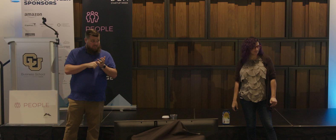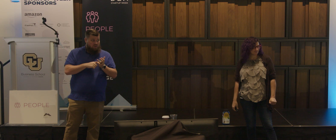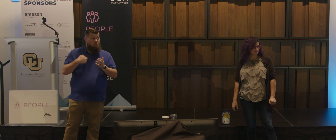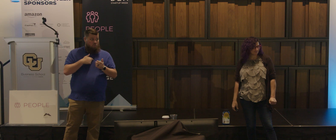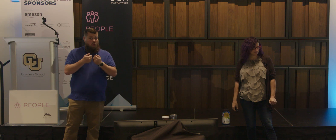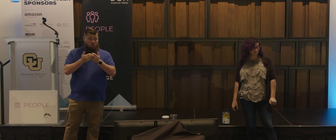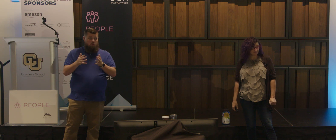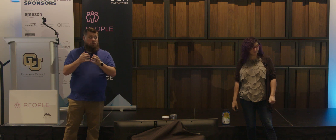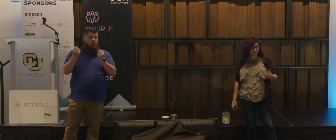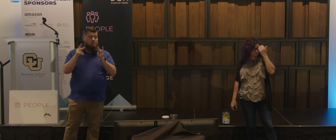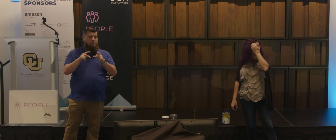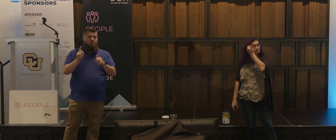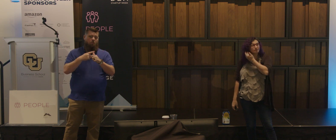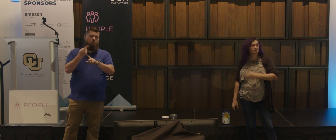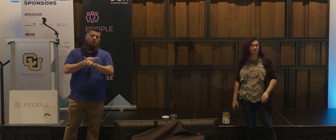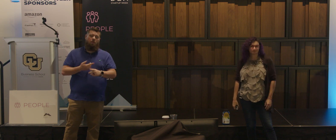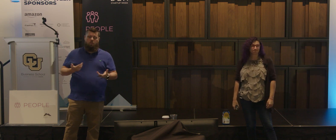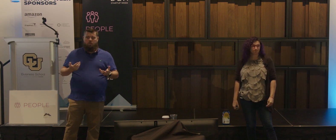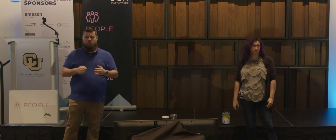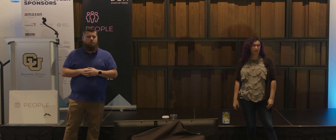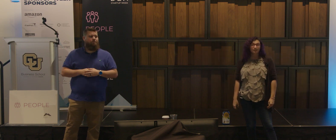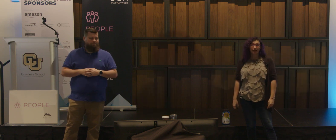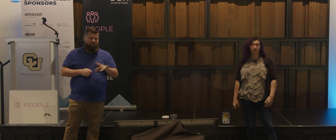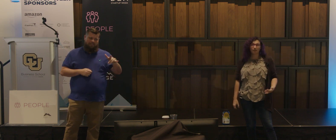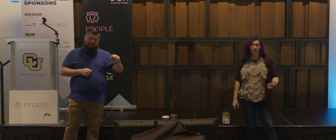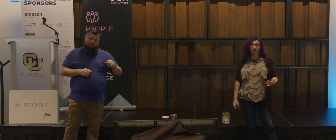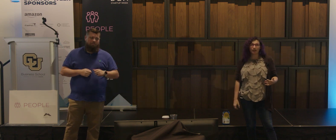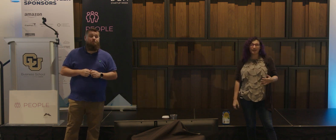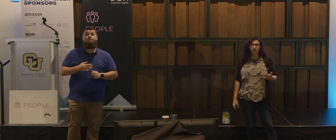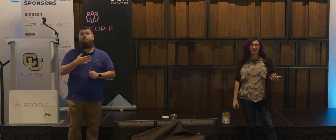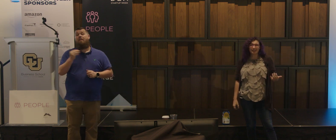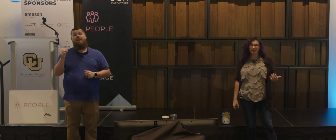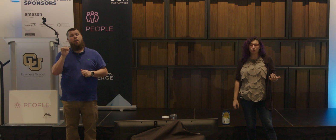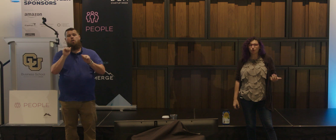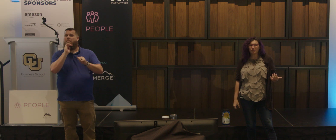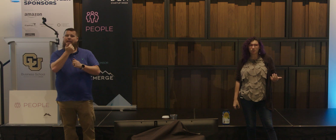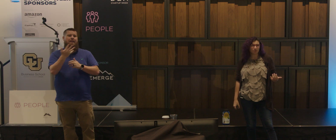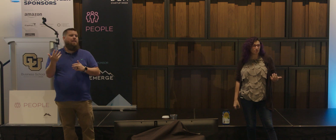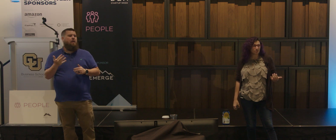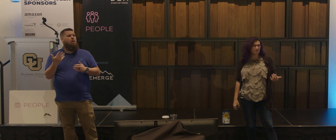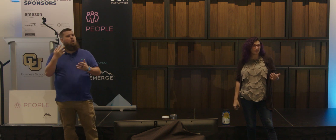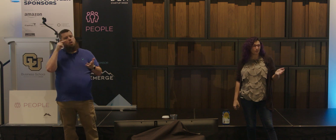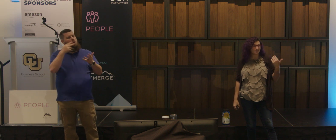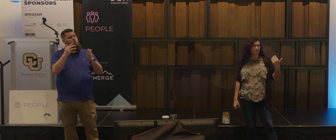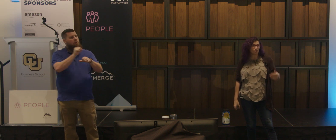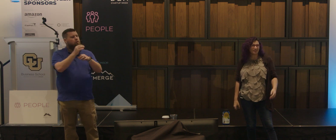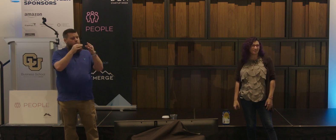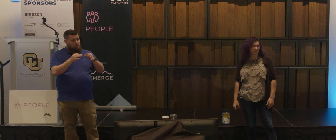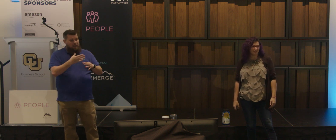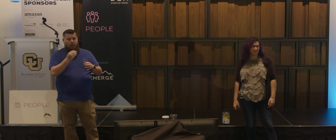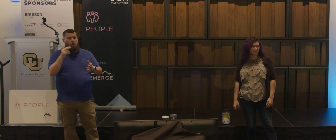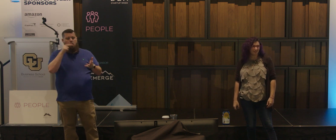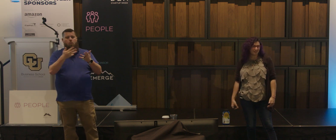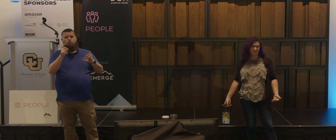people in that first month. Mm-hmm. Yeah, and that can be anything. Look at what the job description is and look at something you